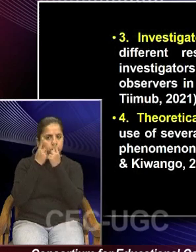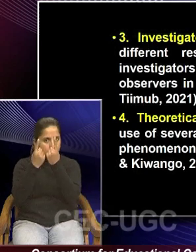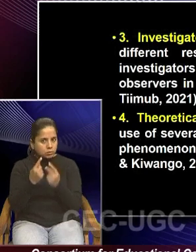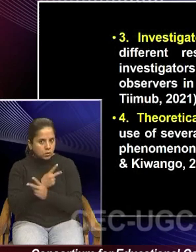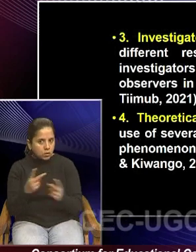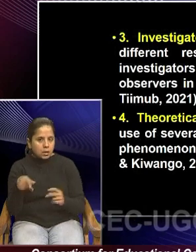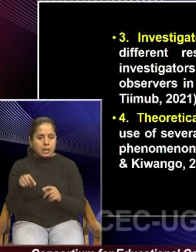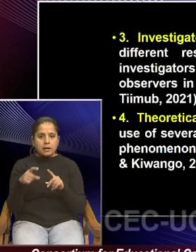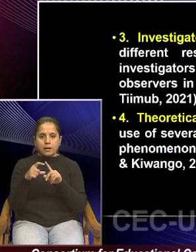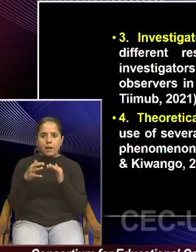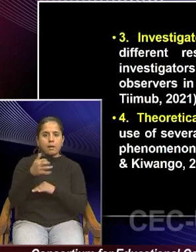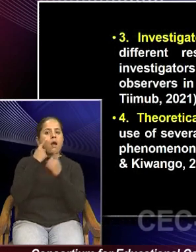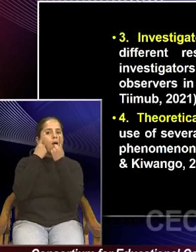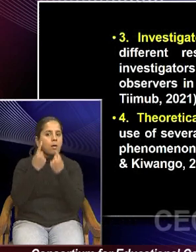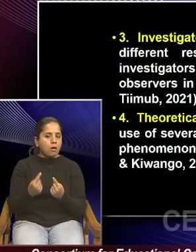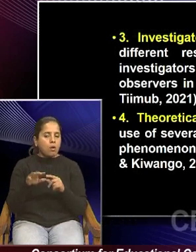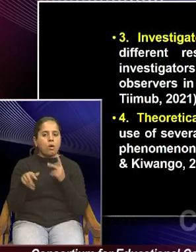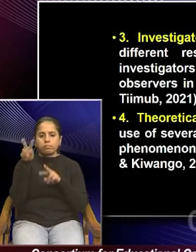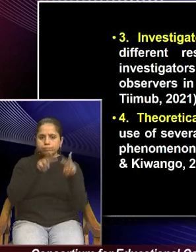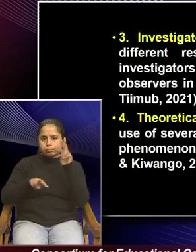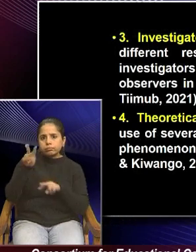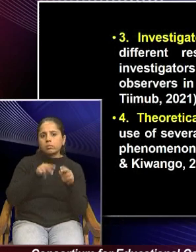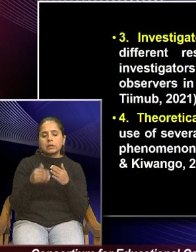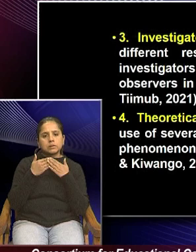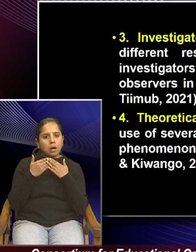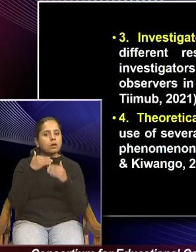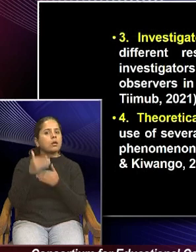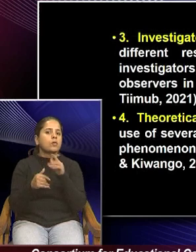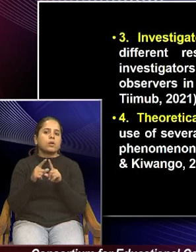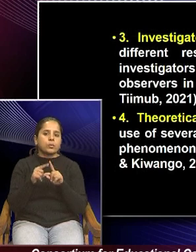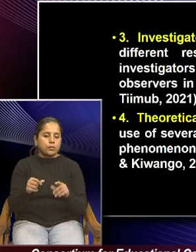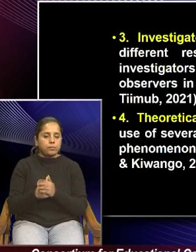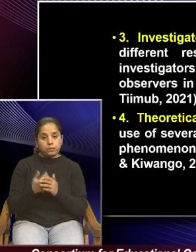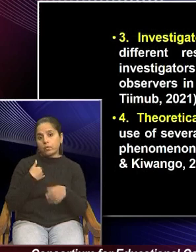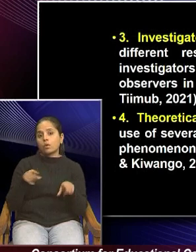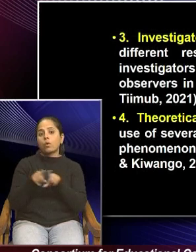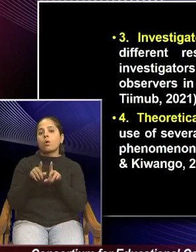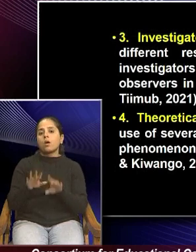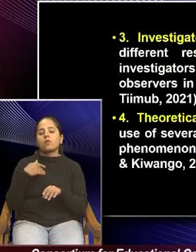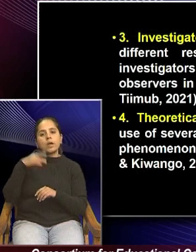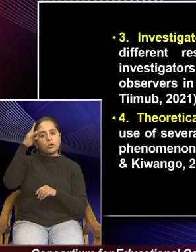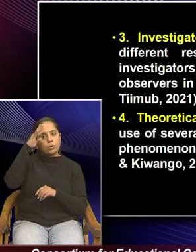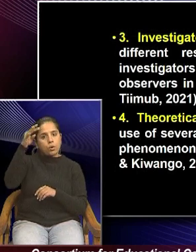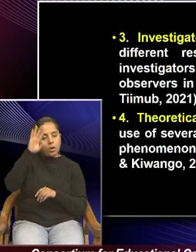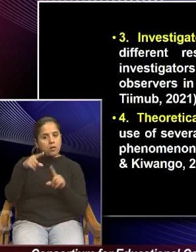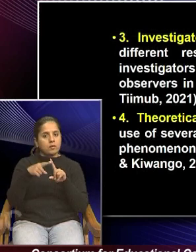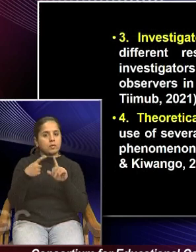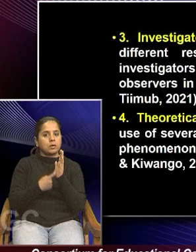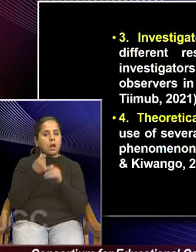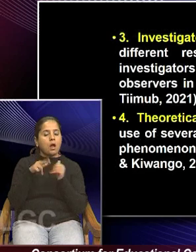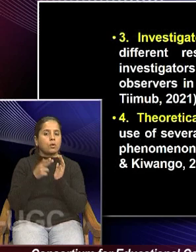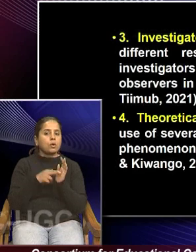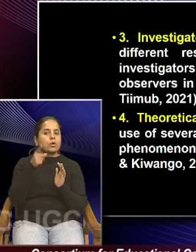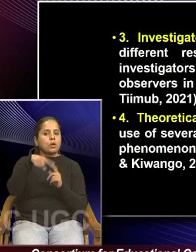investigators, data analysts, or observers in a study. We also have theoretical triangulation, which